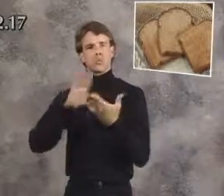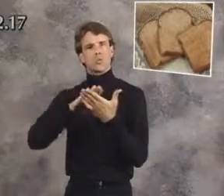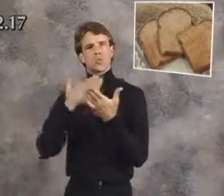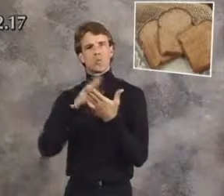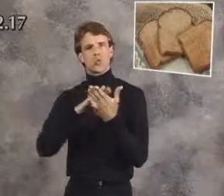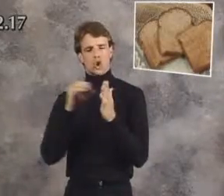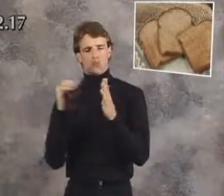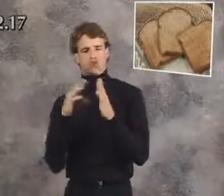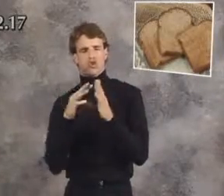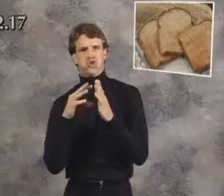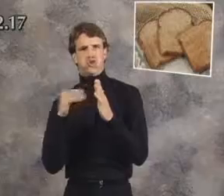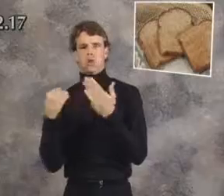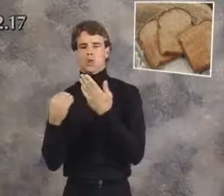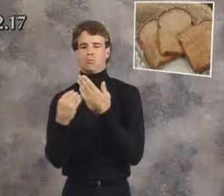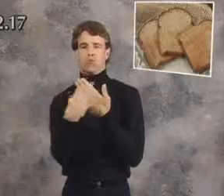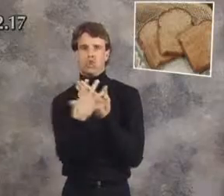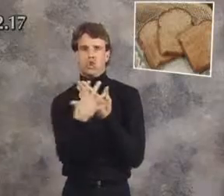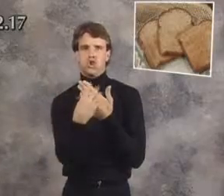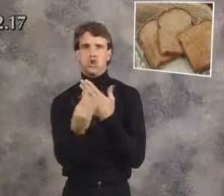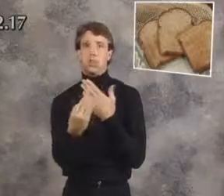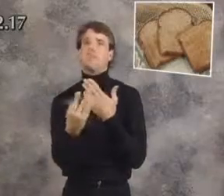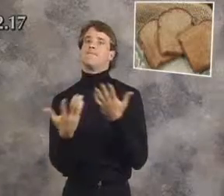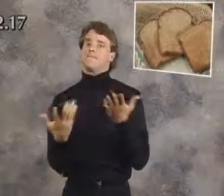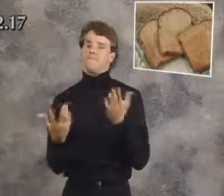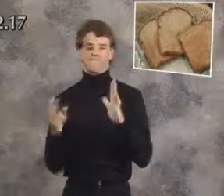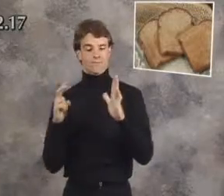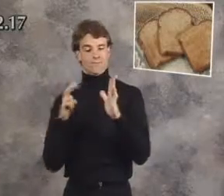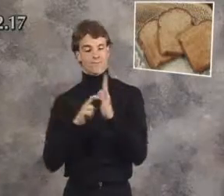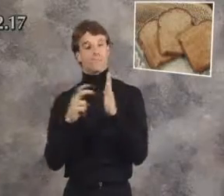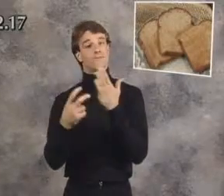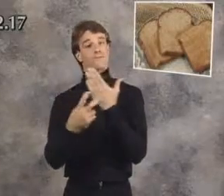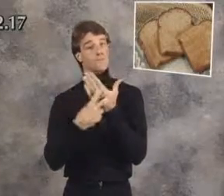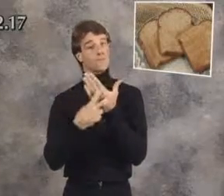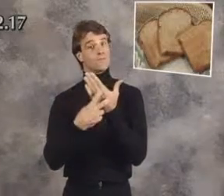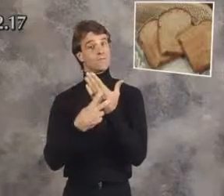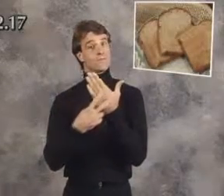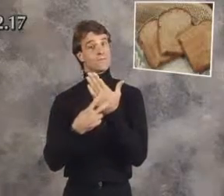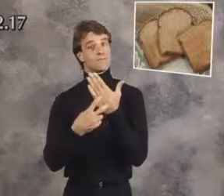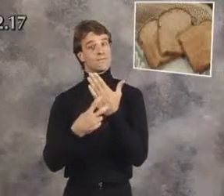This sign reflects the bread is cooked on both sides. Toast.